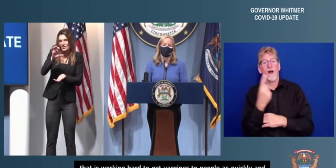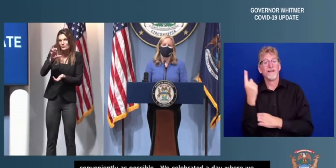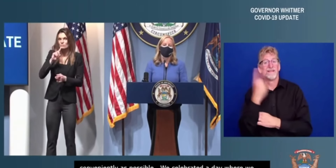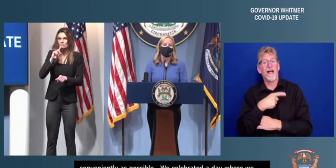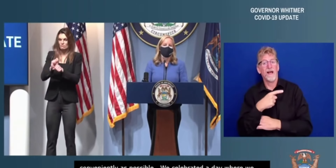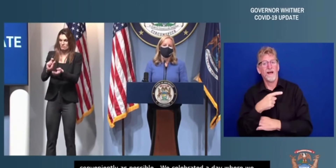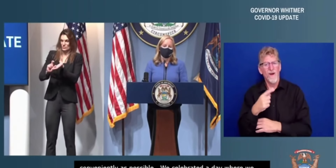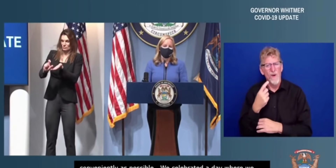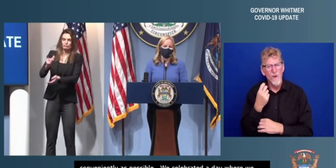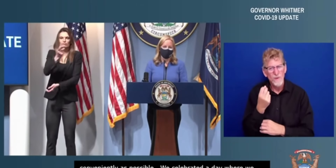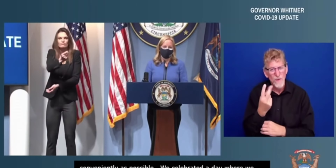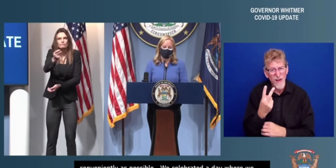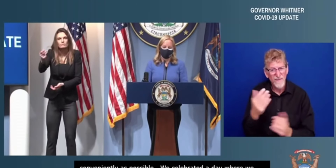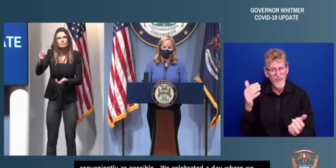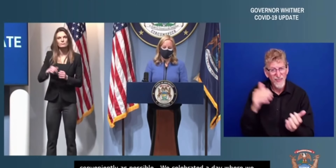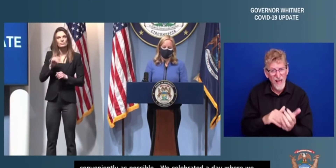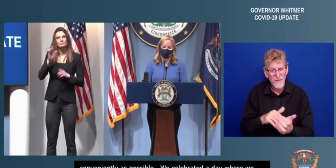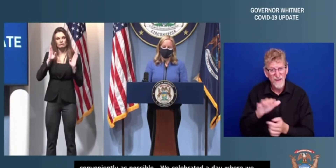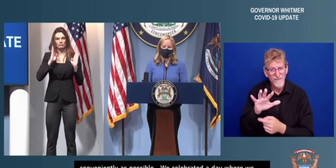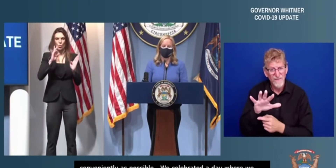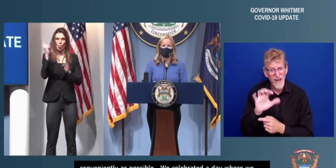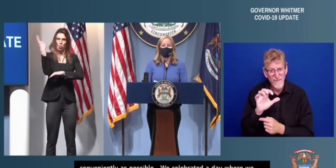doses in one 12-hour clinic.